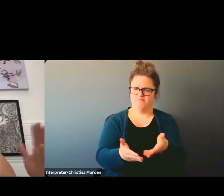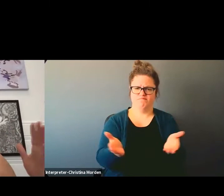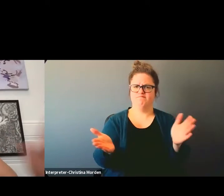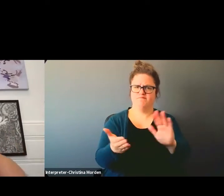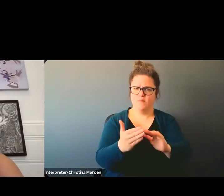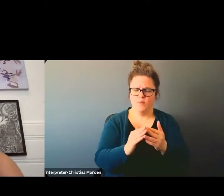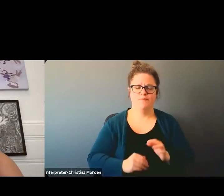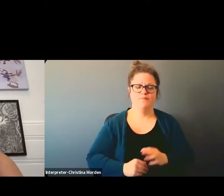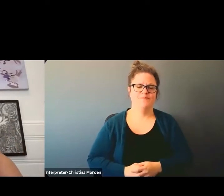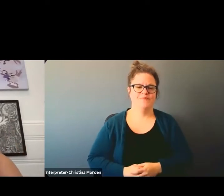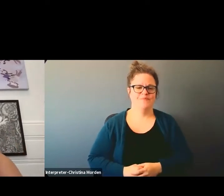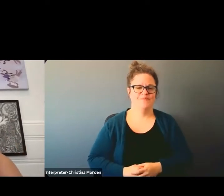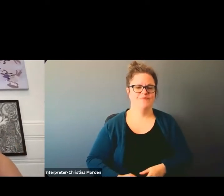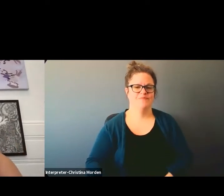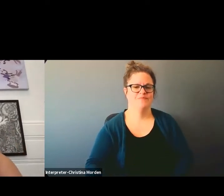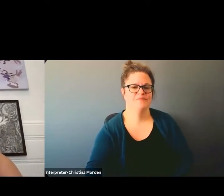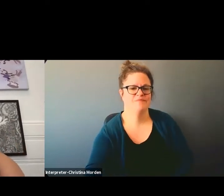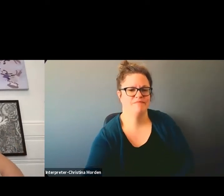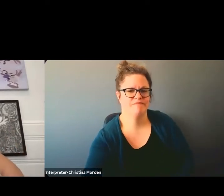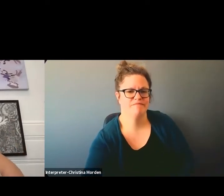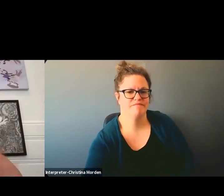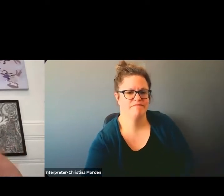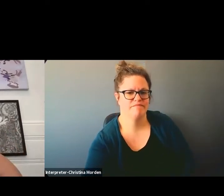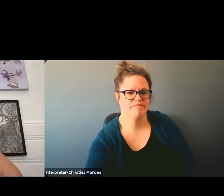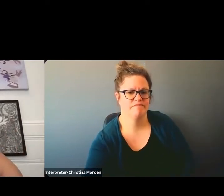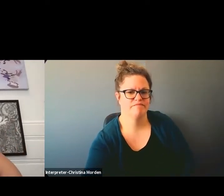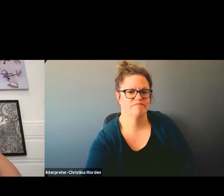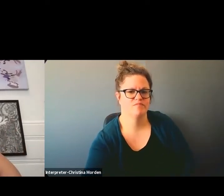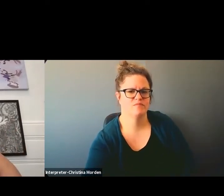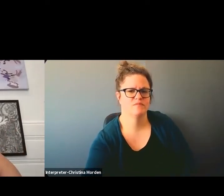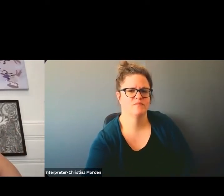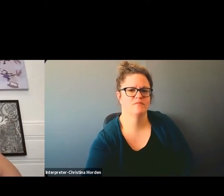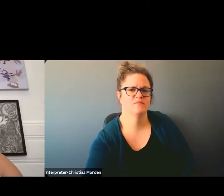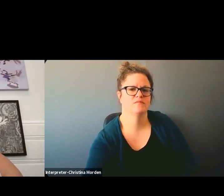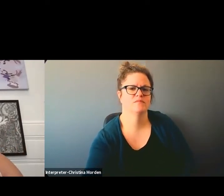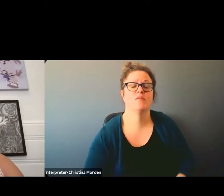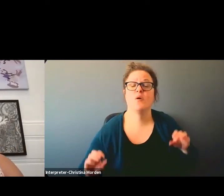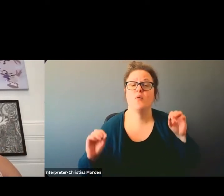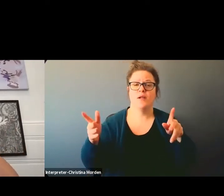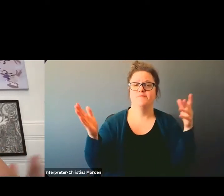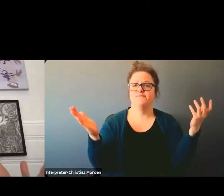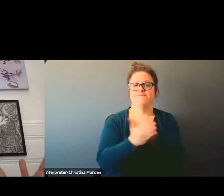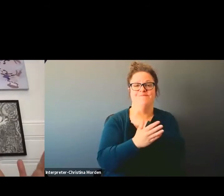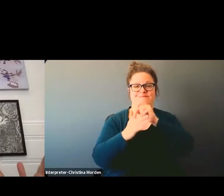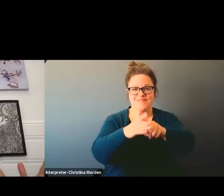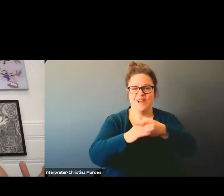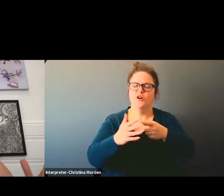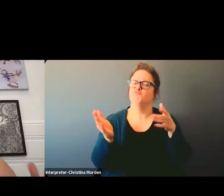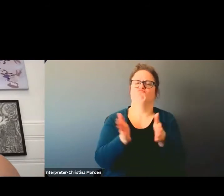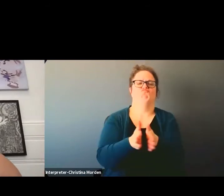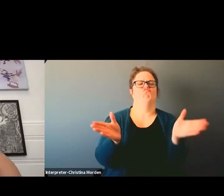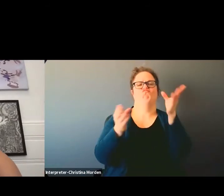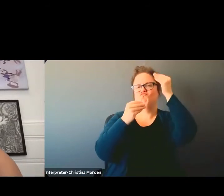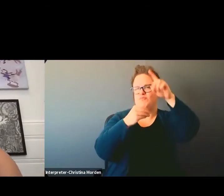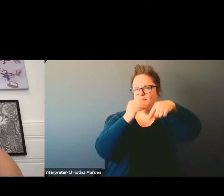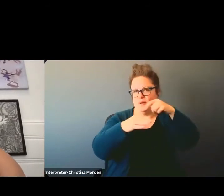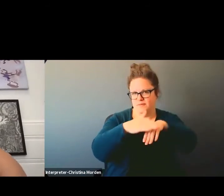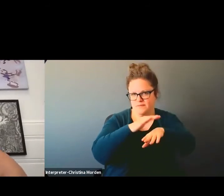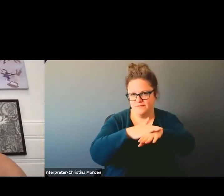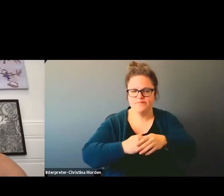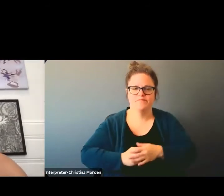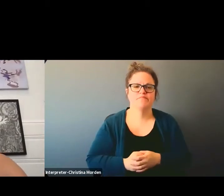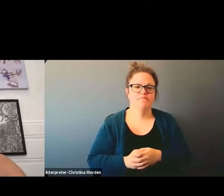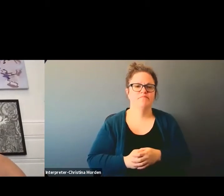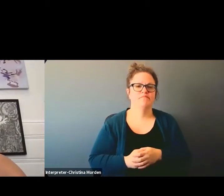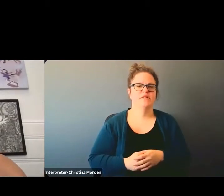let's jump in. Just a few general information about accessibility. Okay, so first, it's